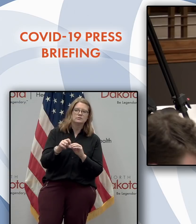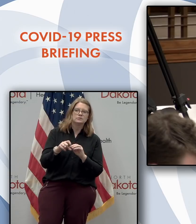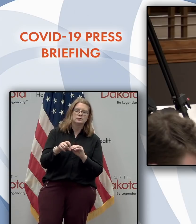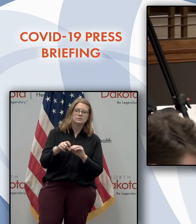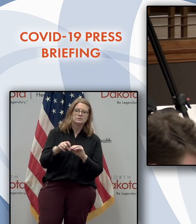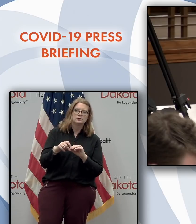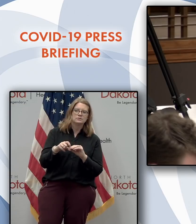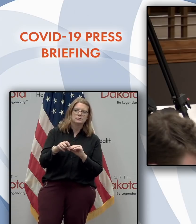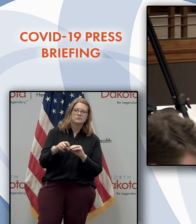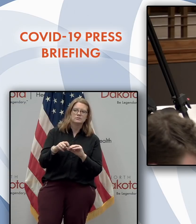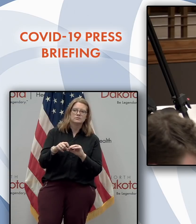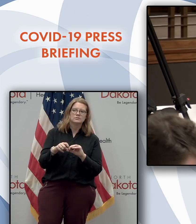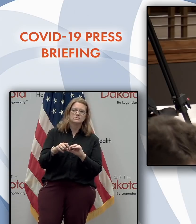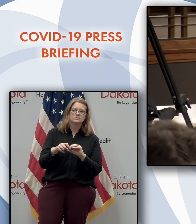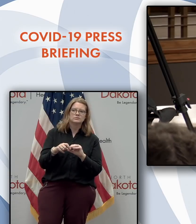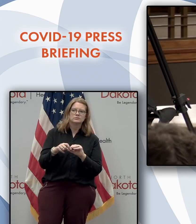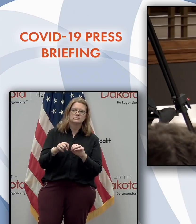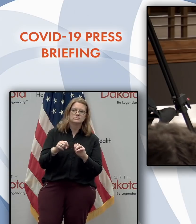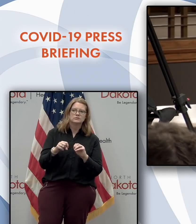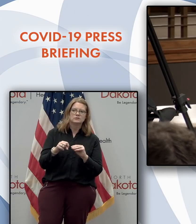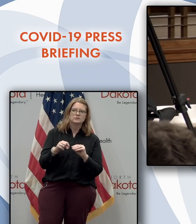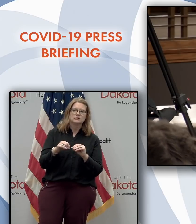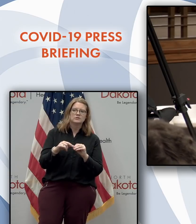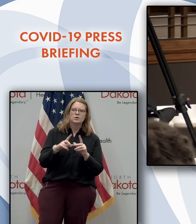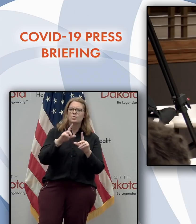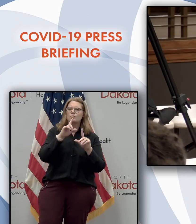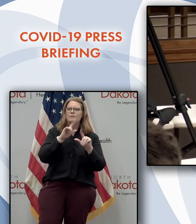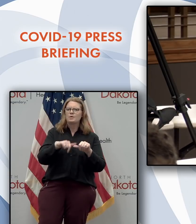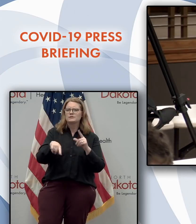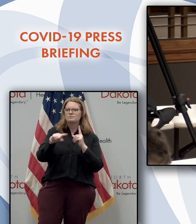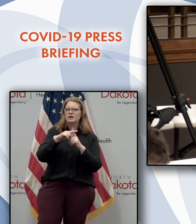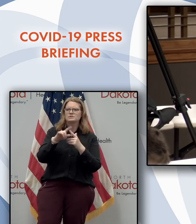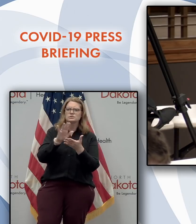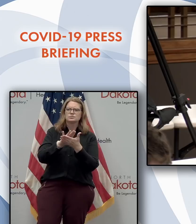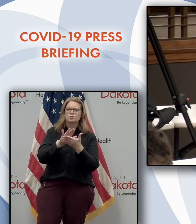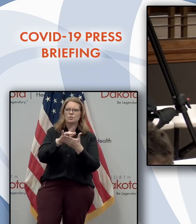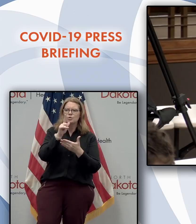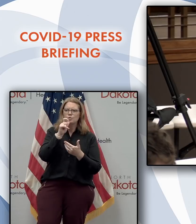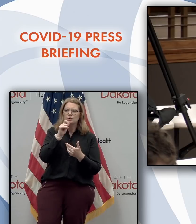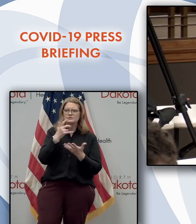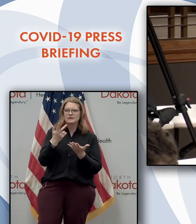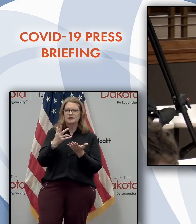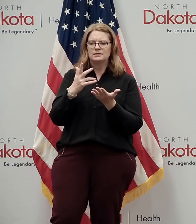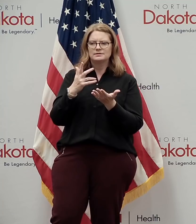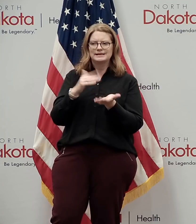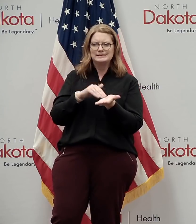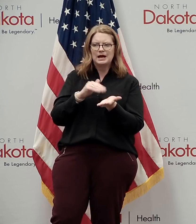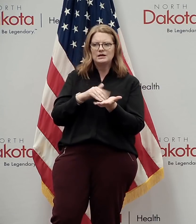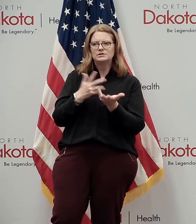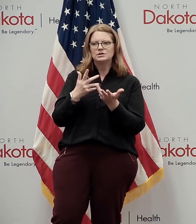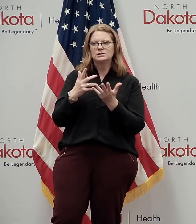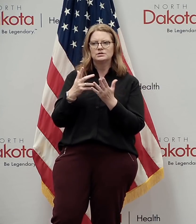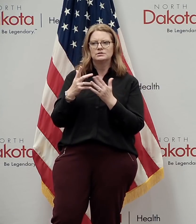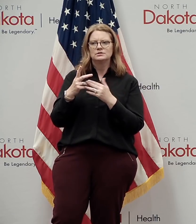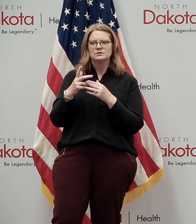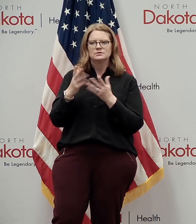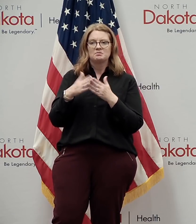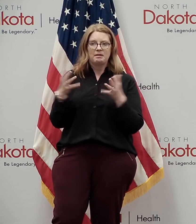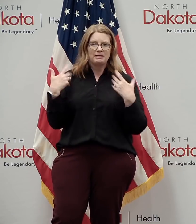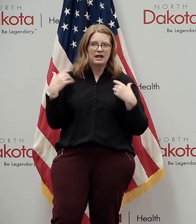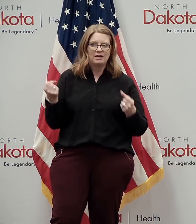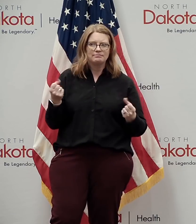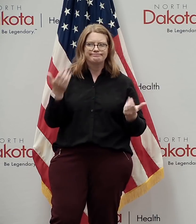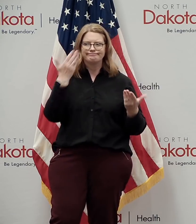reports positives to schools yet? If that's up to the state or a medical provider or a family? I don't know the answer to that one. That's another one,